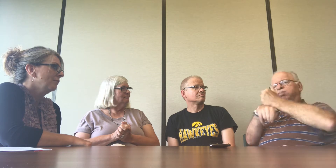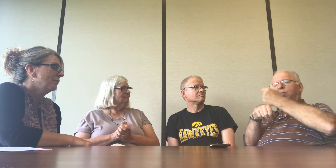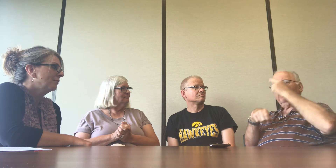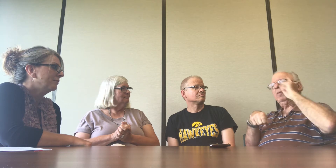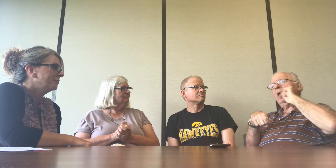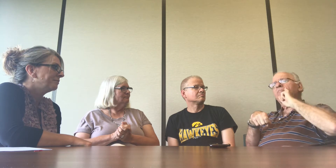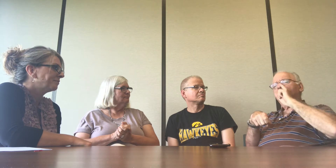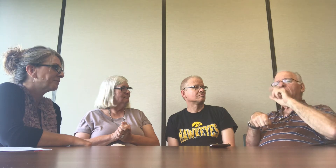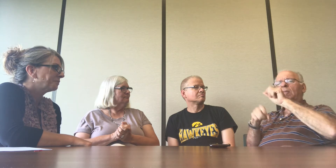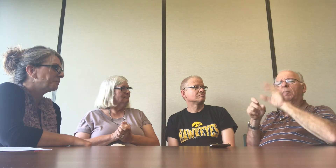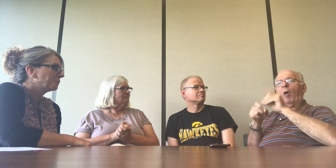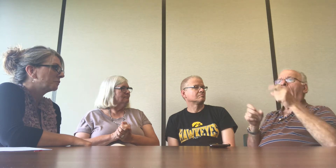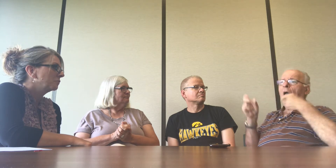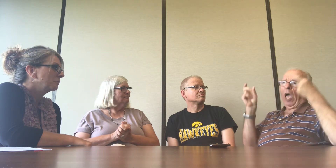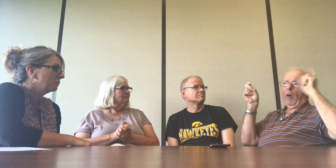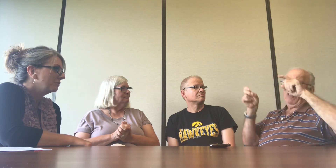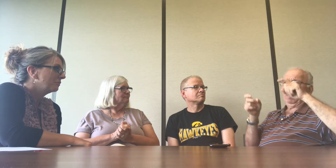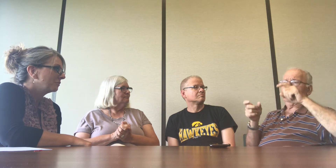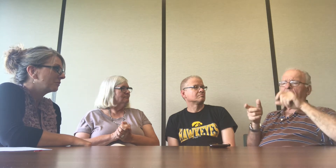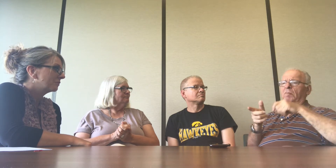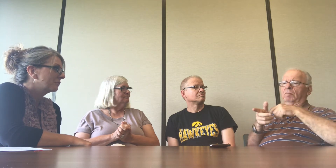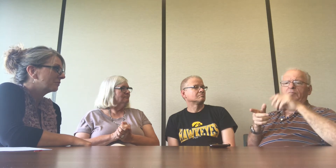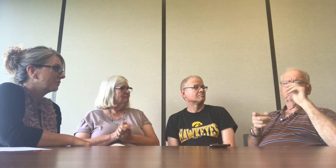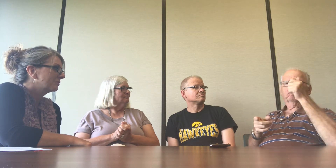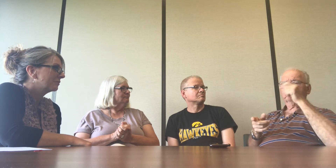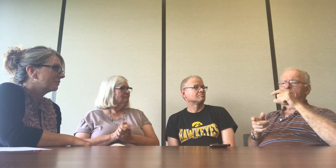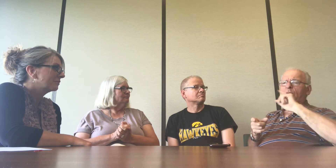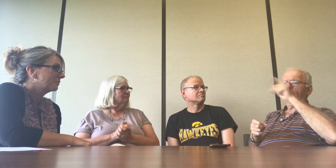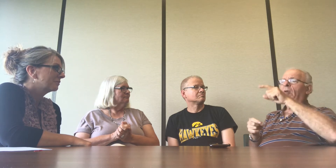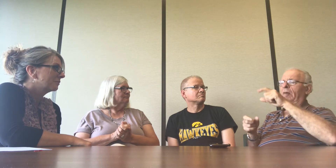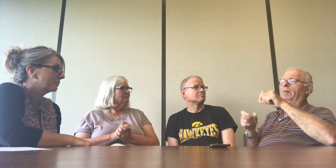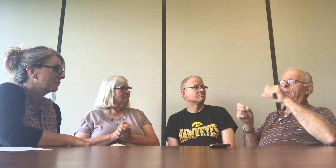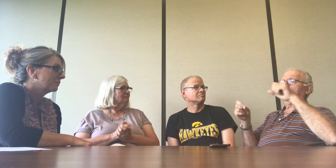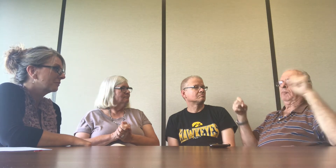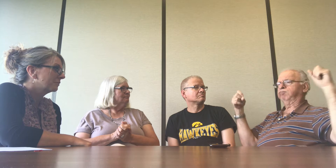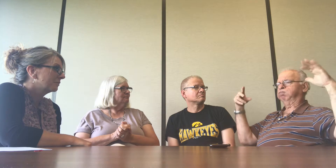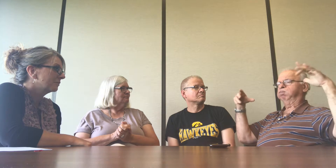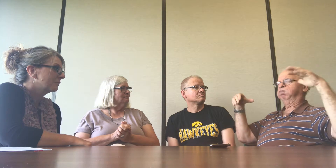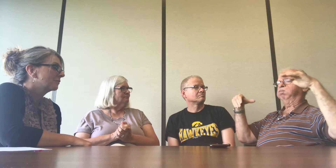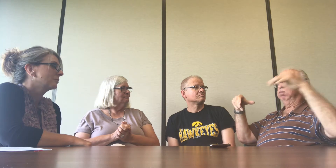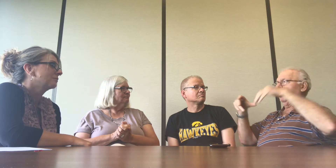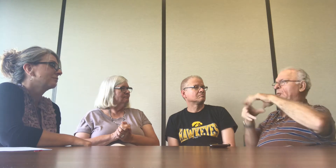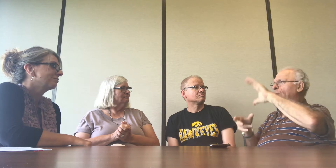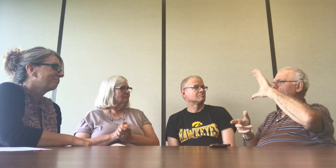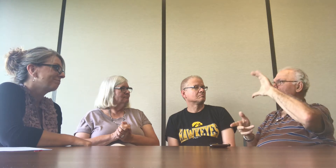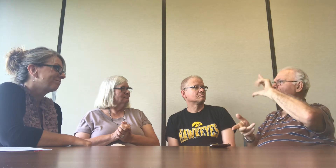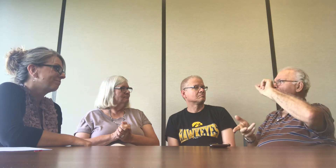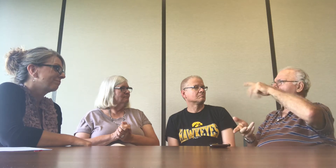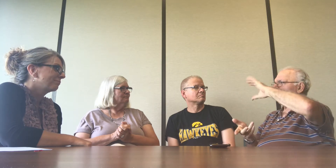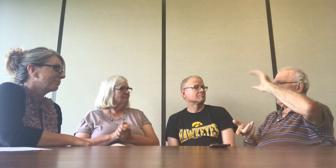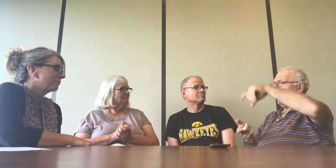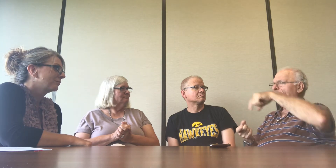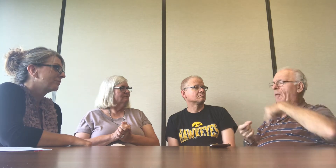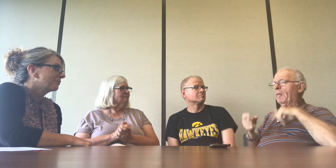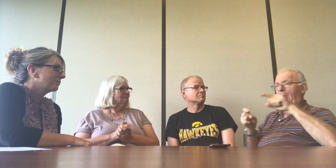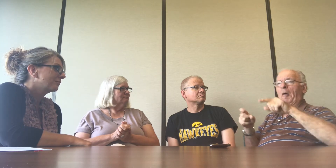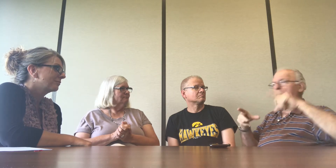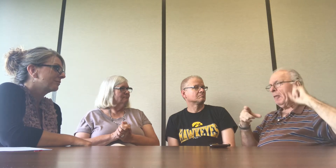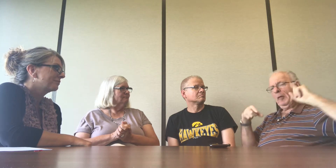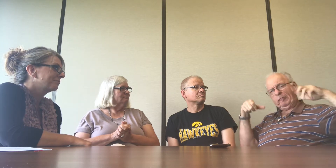was working to set up AA meetings for the deaf to go to,